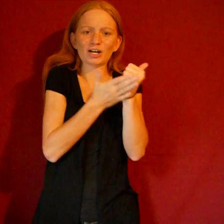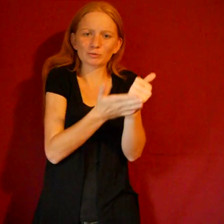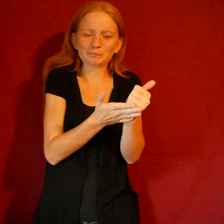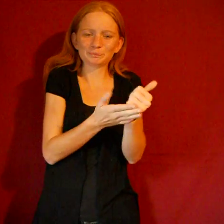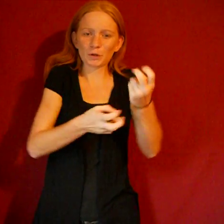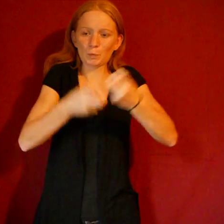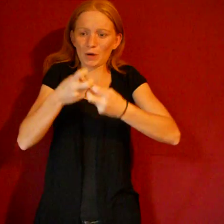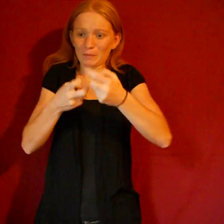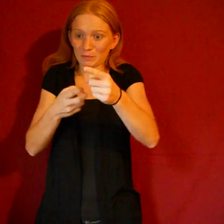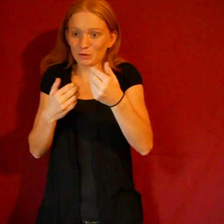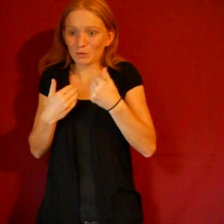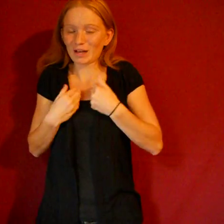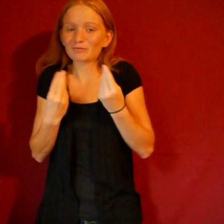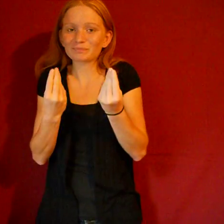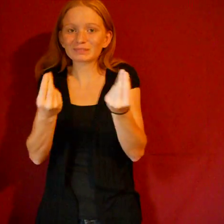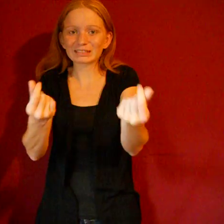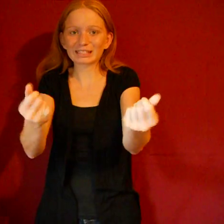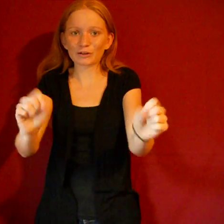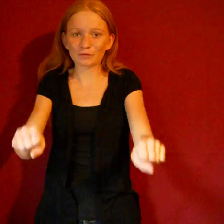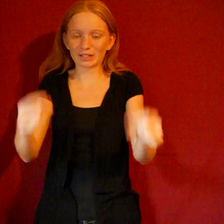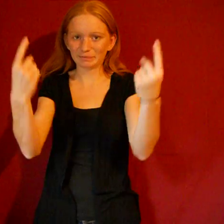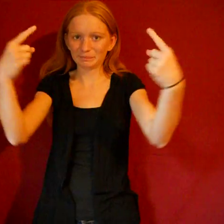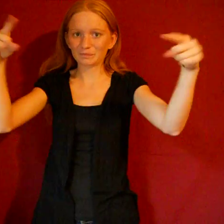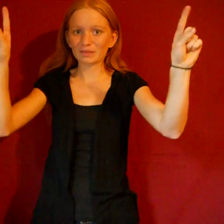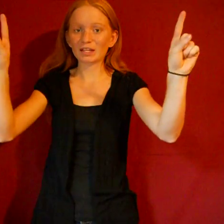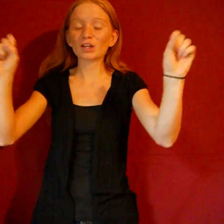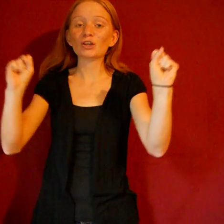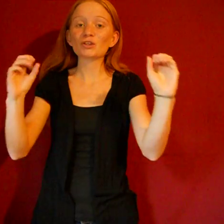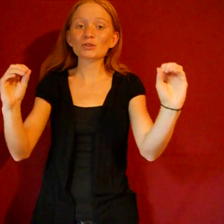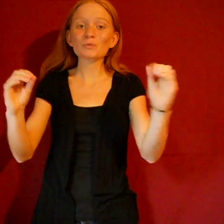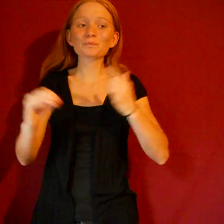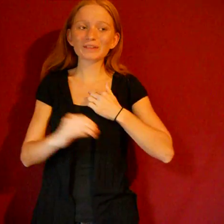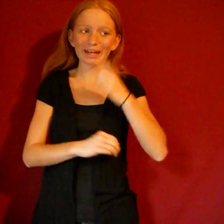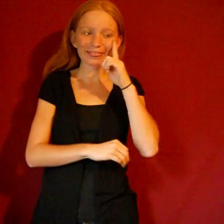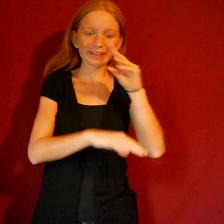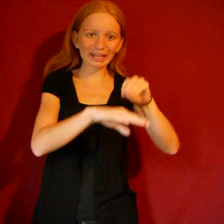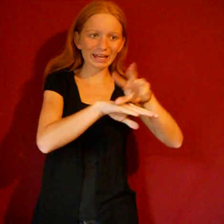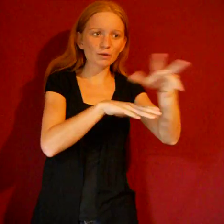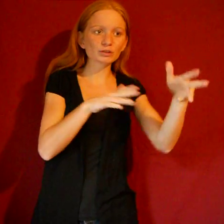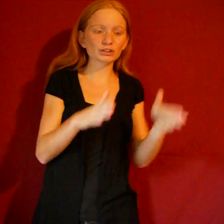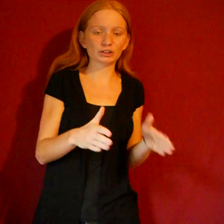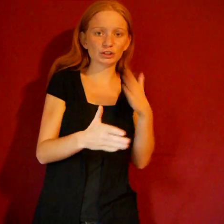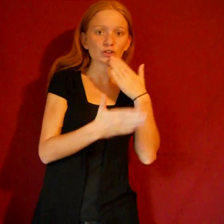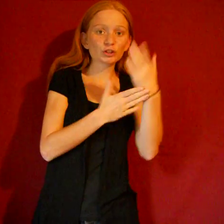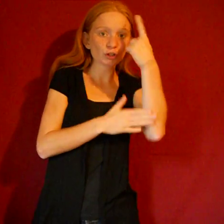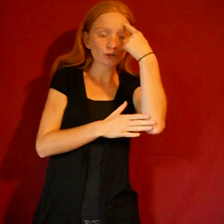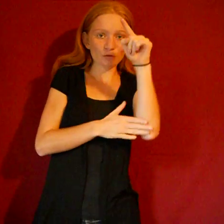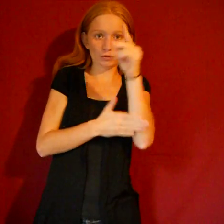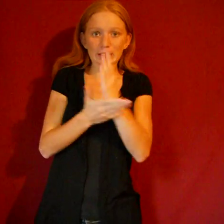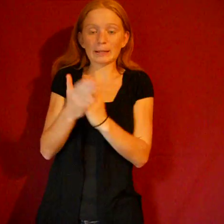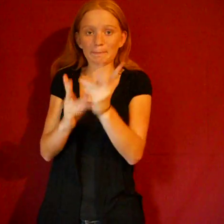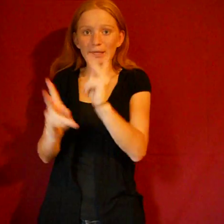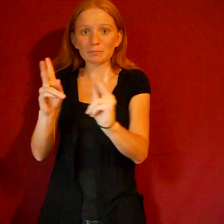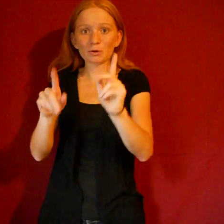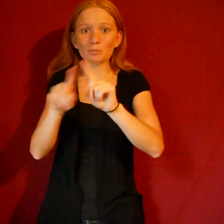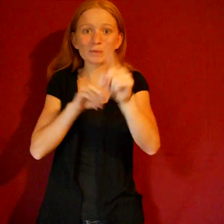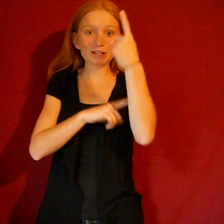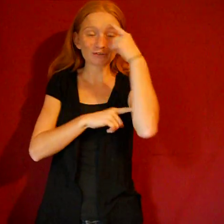that counseling is helpful for most people, but for us to make any headway, you're going to have to take that first step